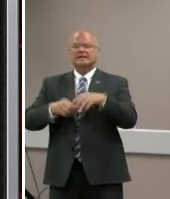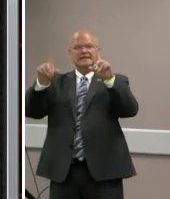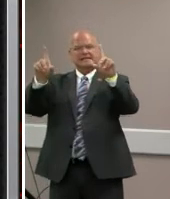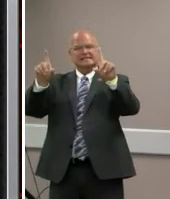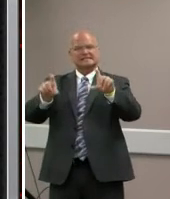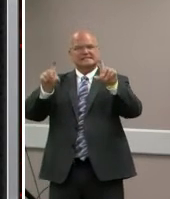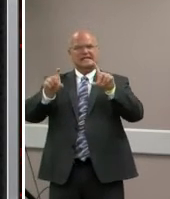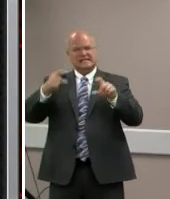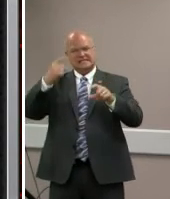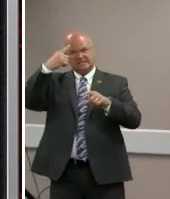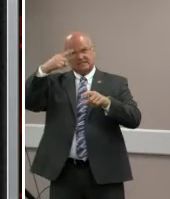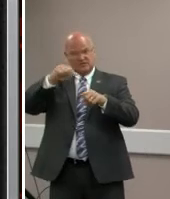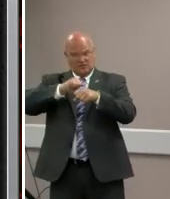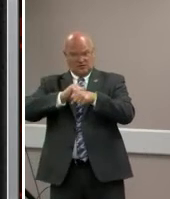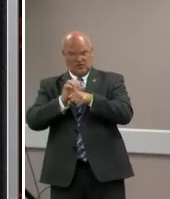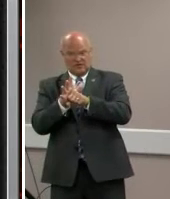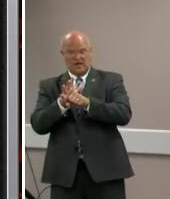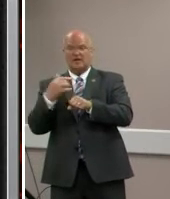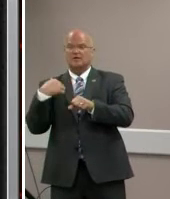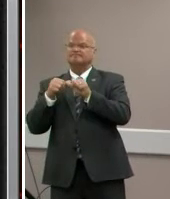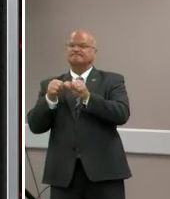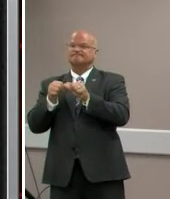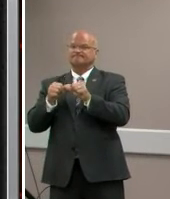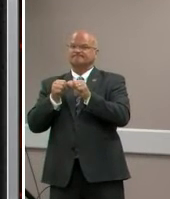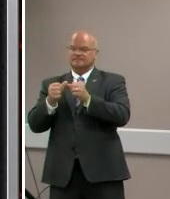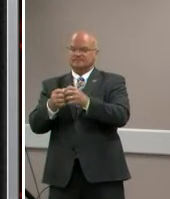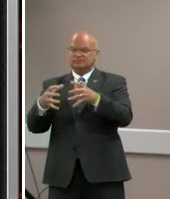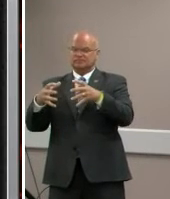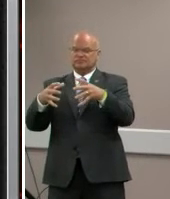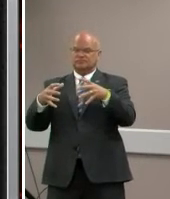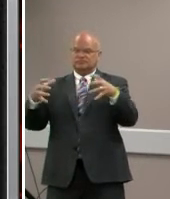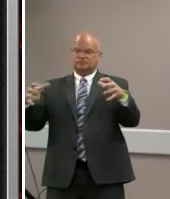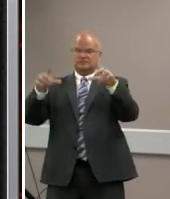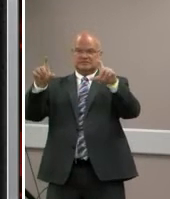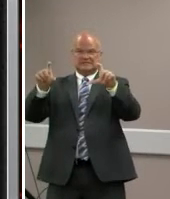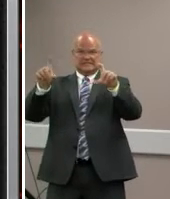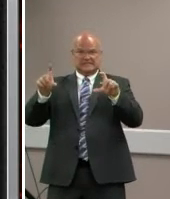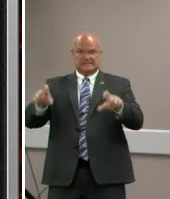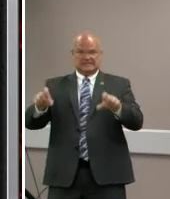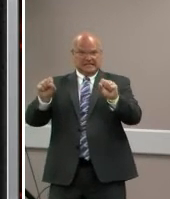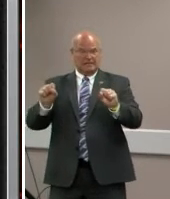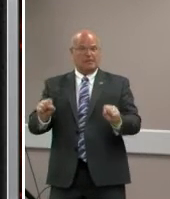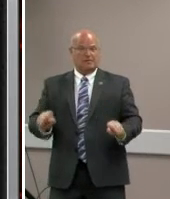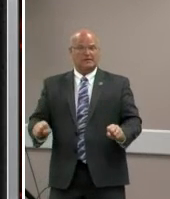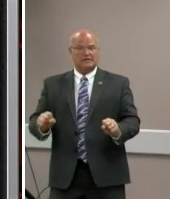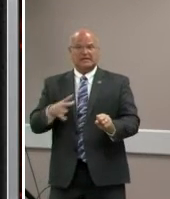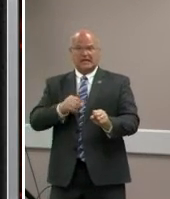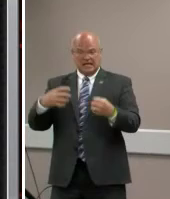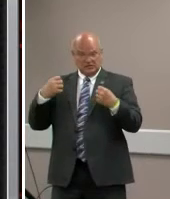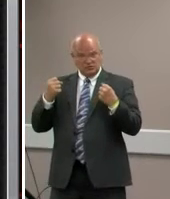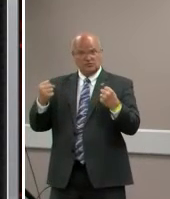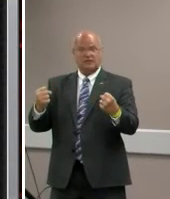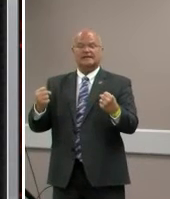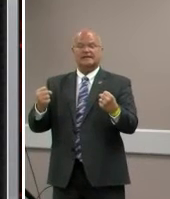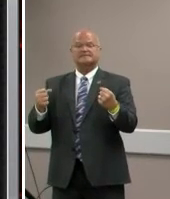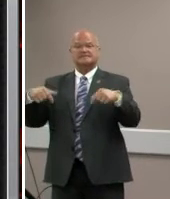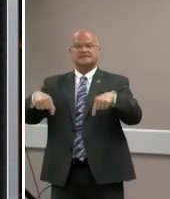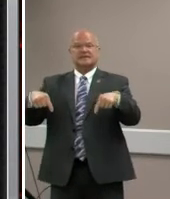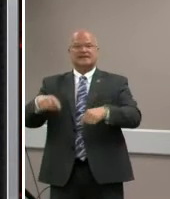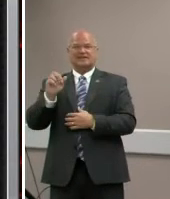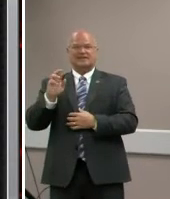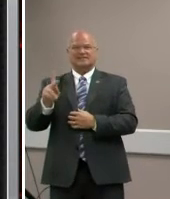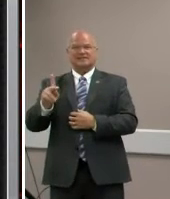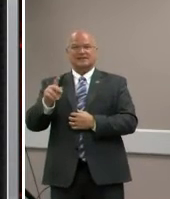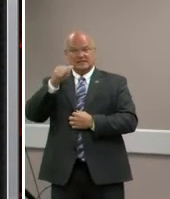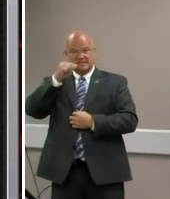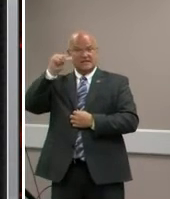testing for COVID-19, we continue to expand our testing capability and strength in Arkansas.